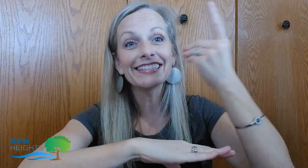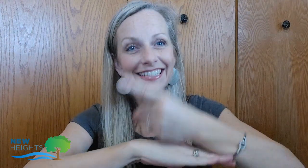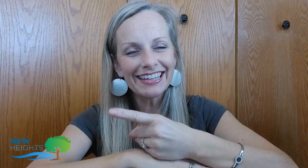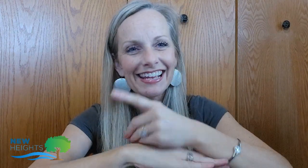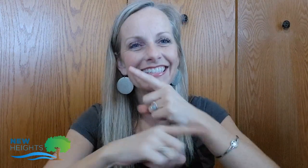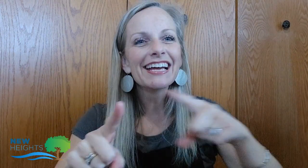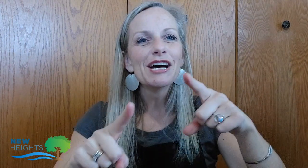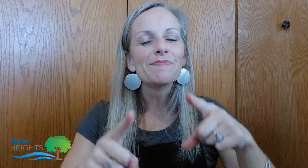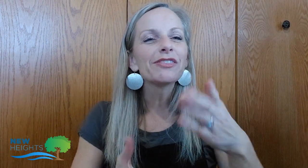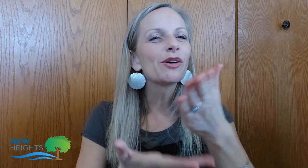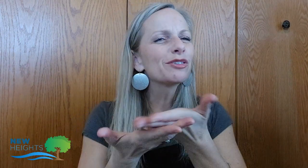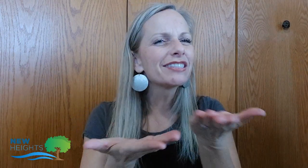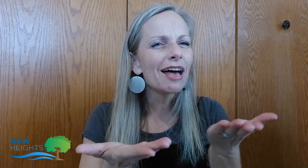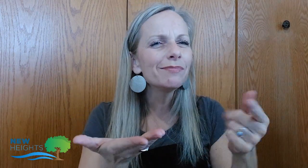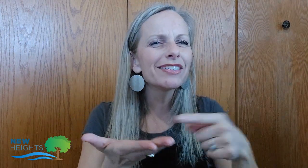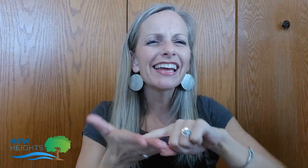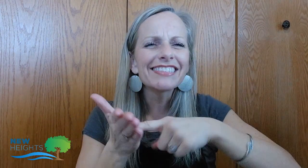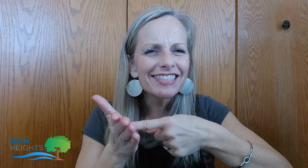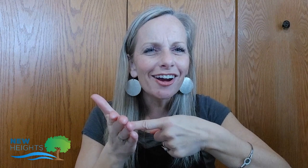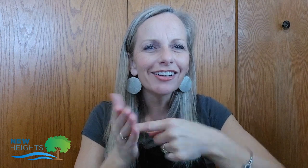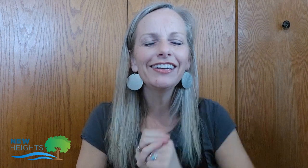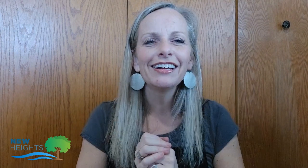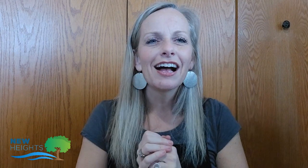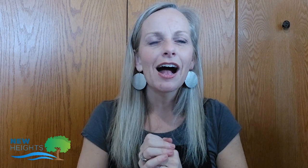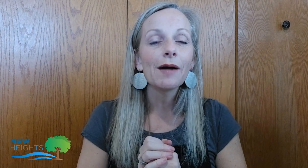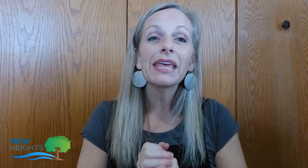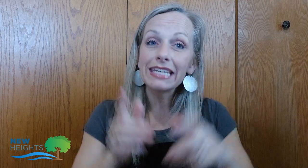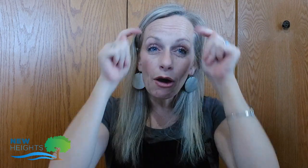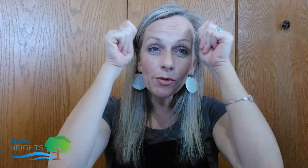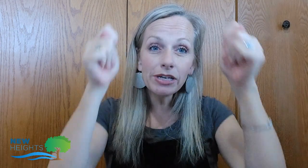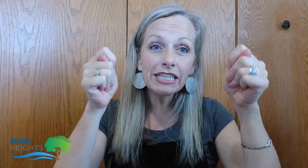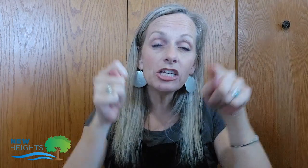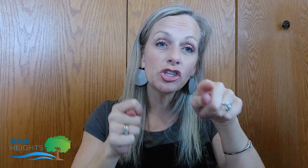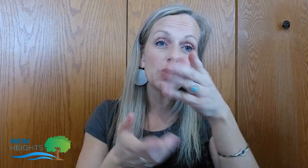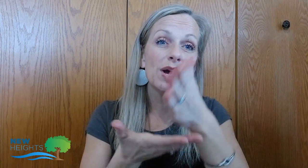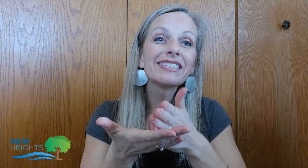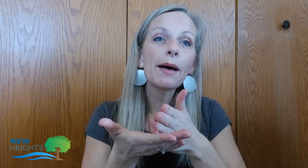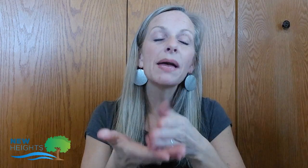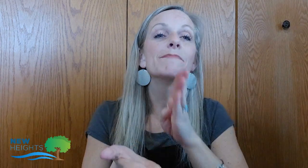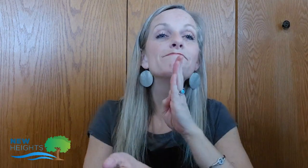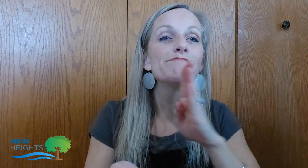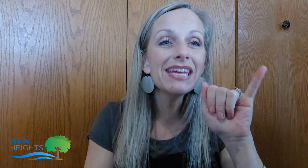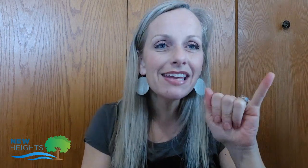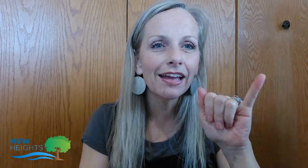and days, but those are some to get started. And now I'm going to teach you some